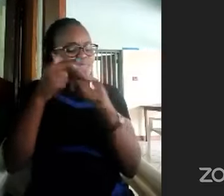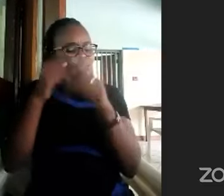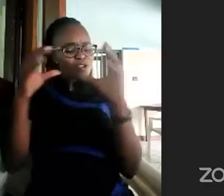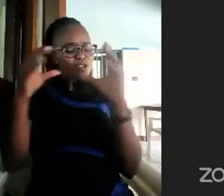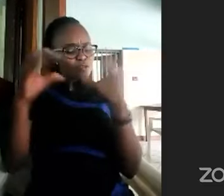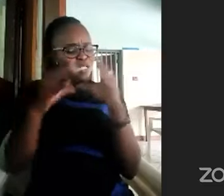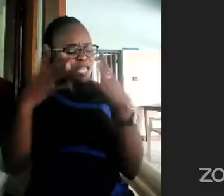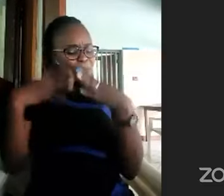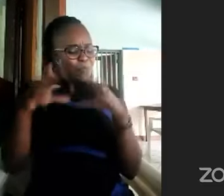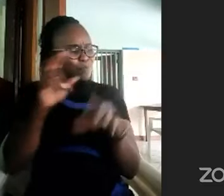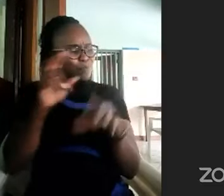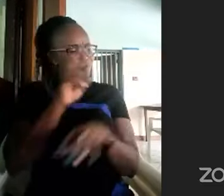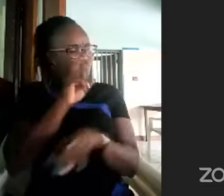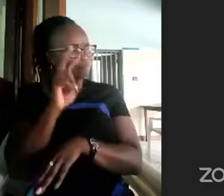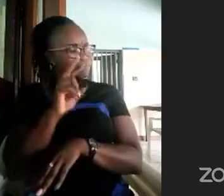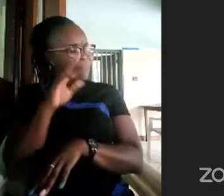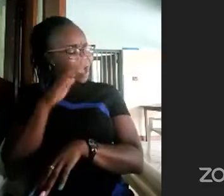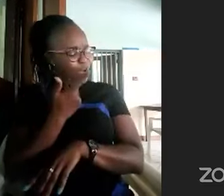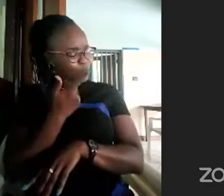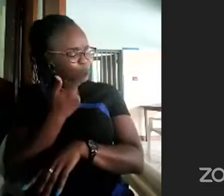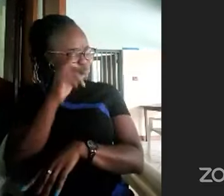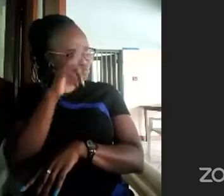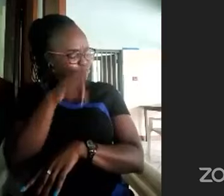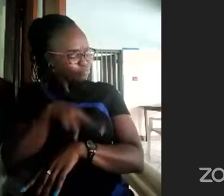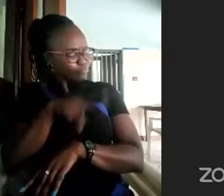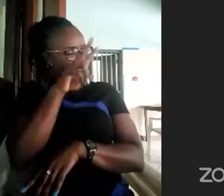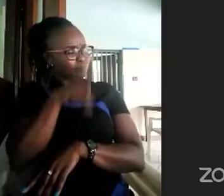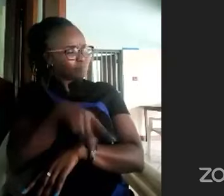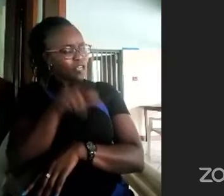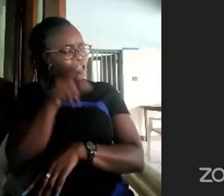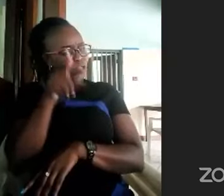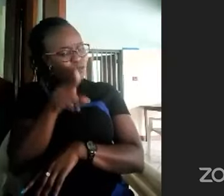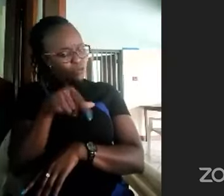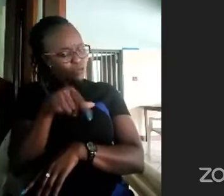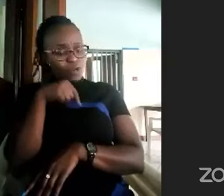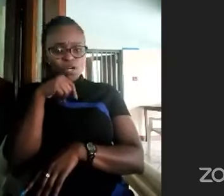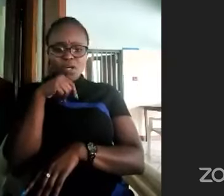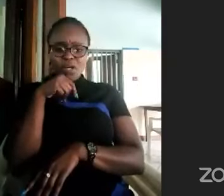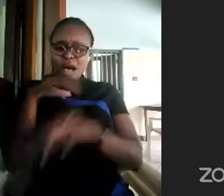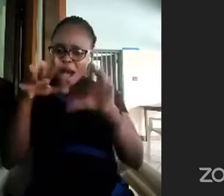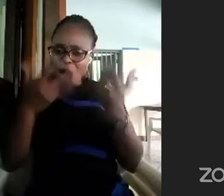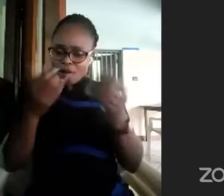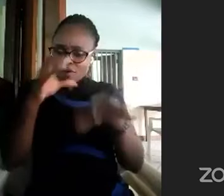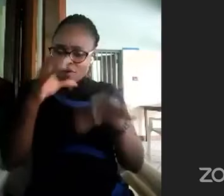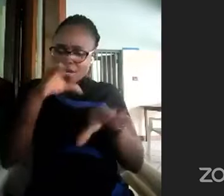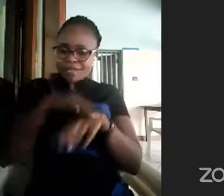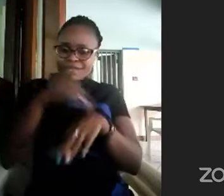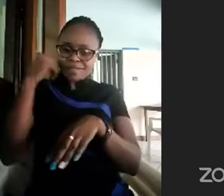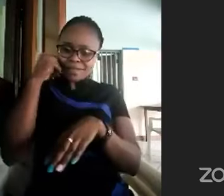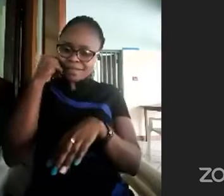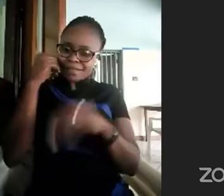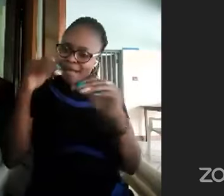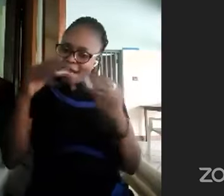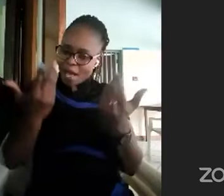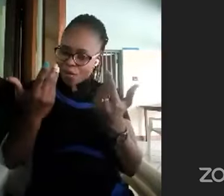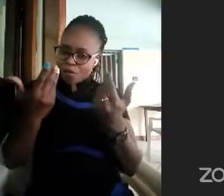disability have resulted in inadequate knowledge about HRHR. Because you find that many times when we are